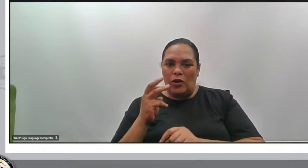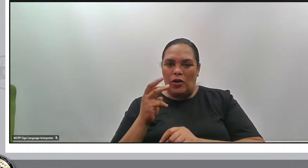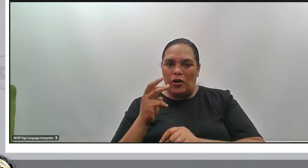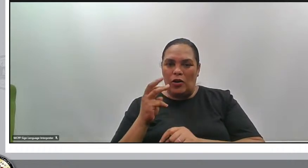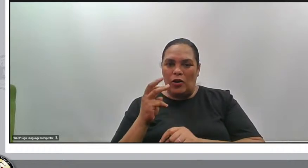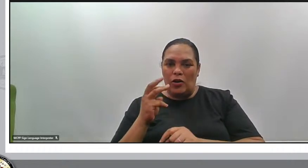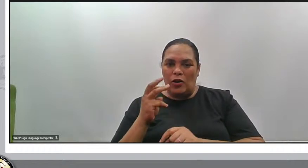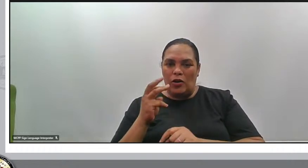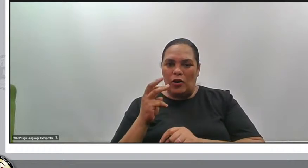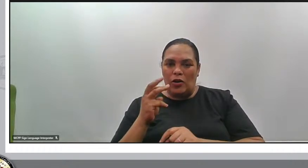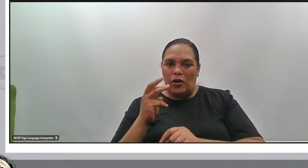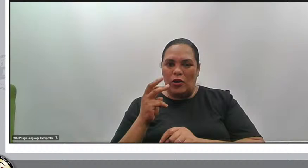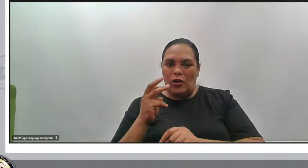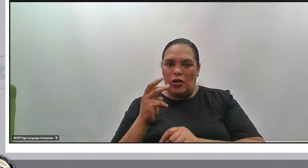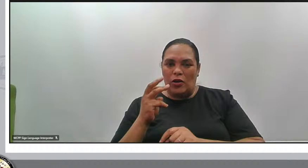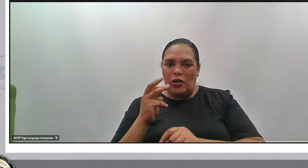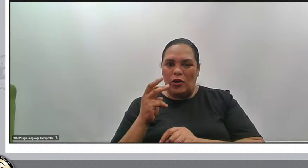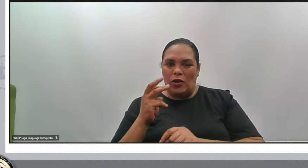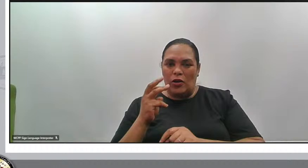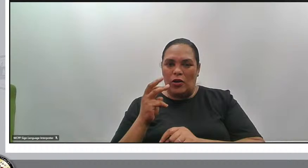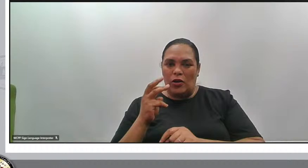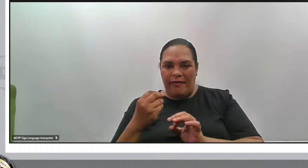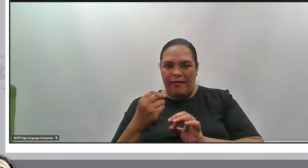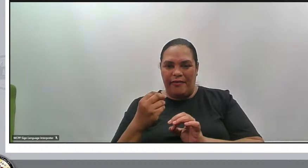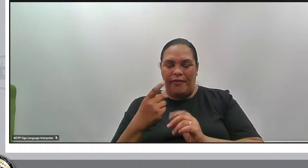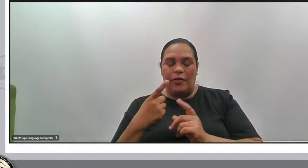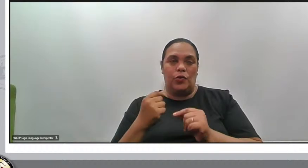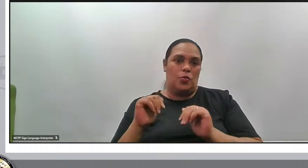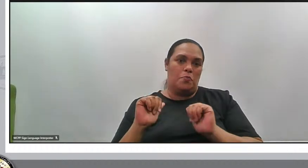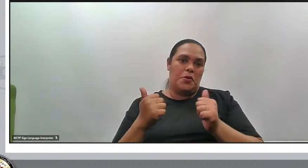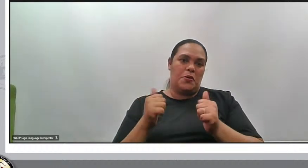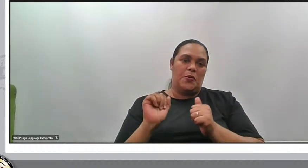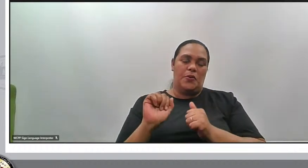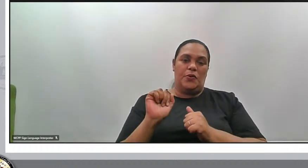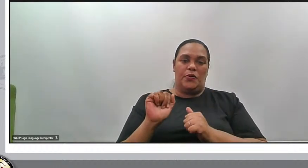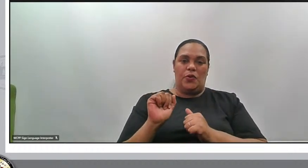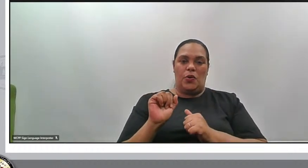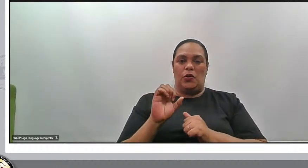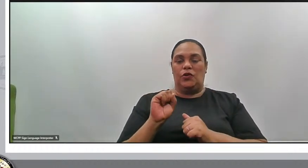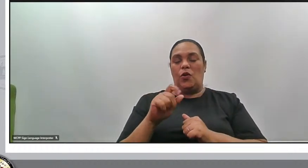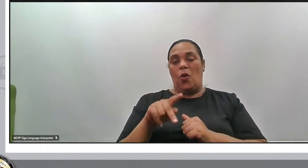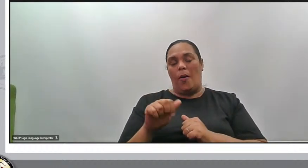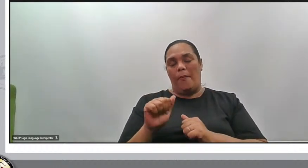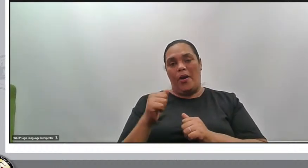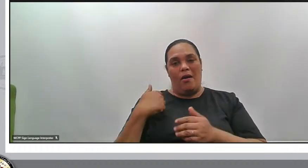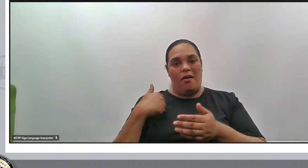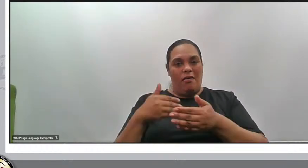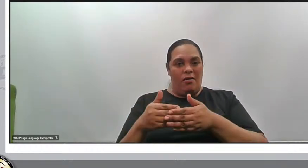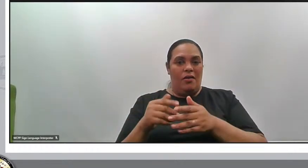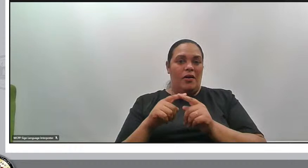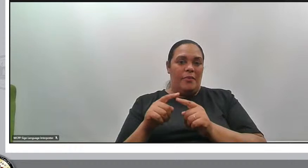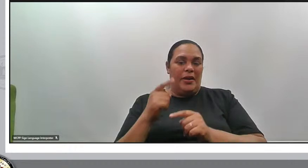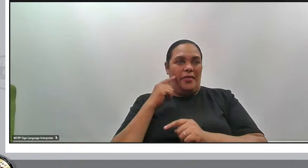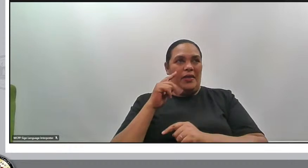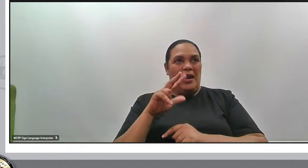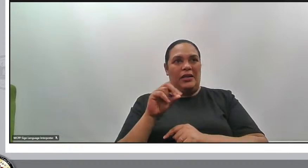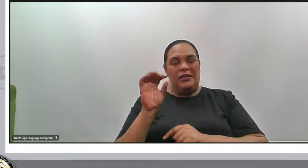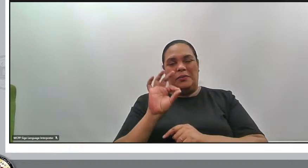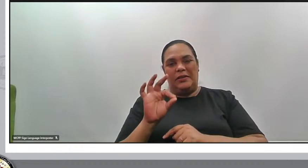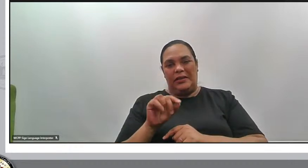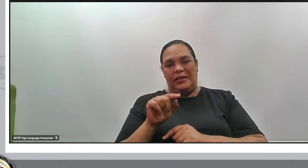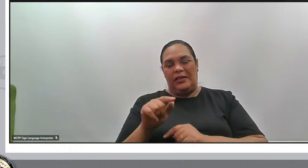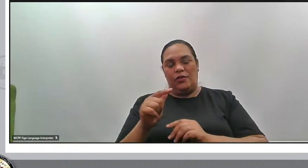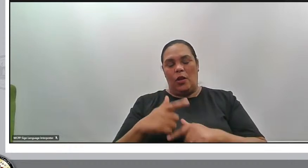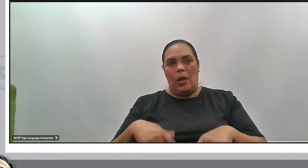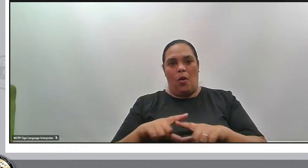elaborate a little bit. We have done well with the SOPA spending. We can say that I think 80% of the spending was